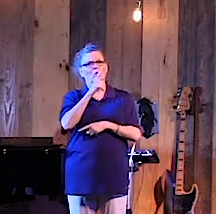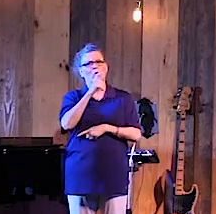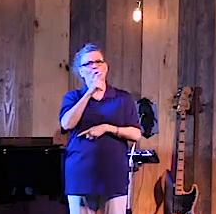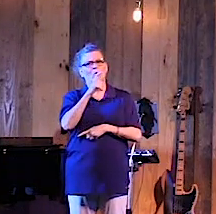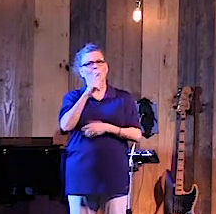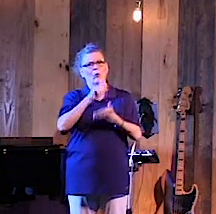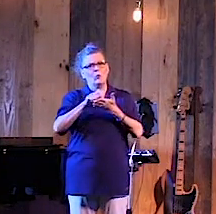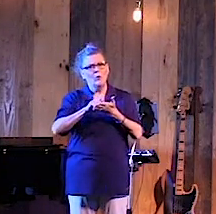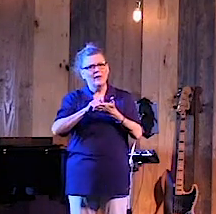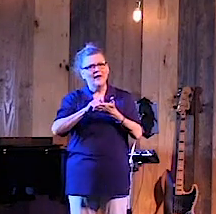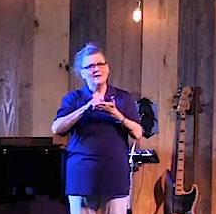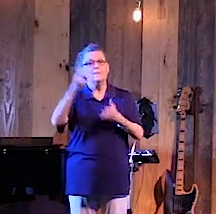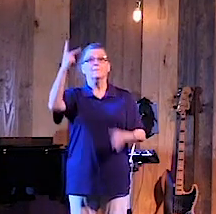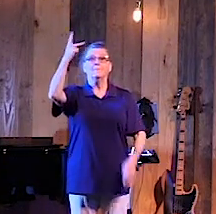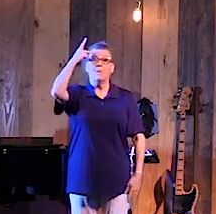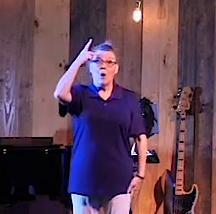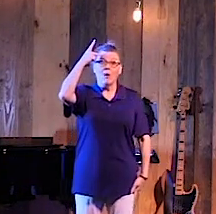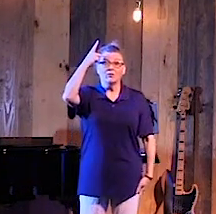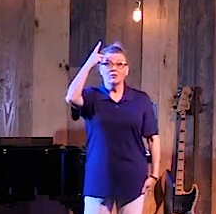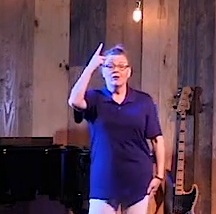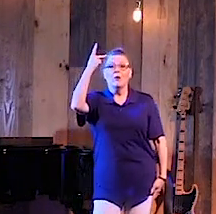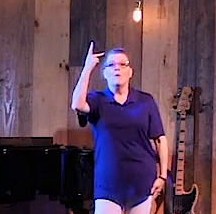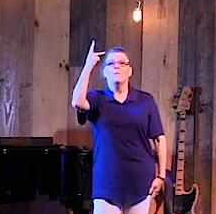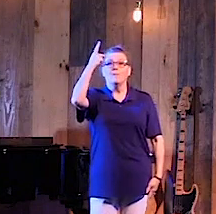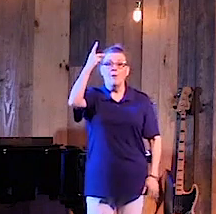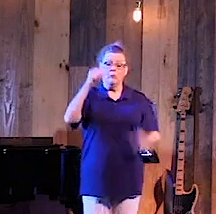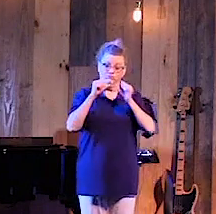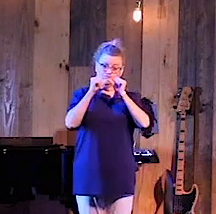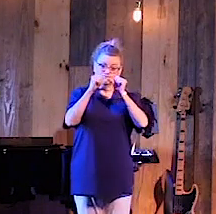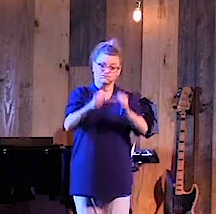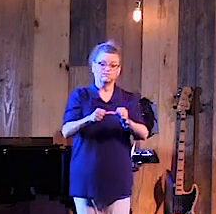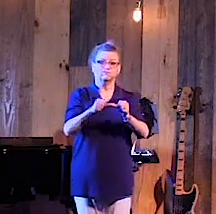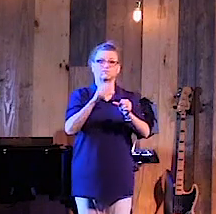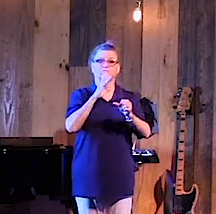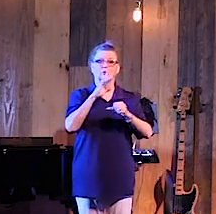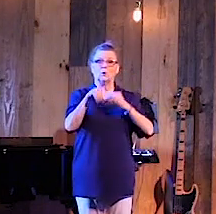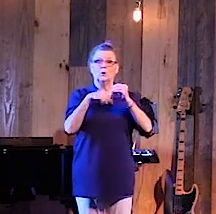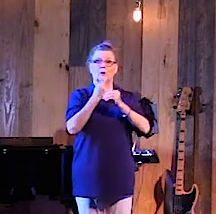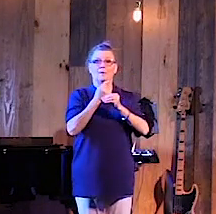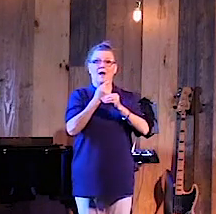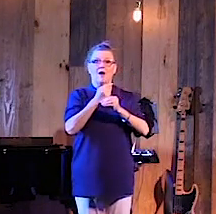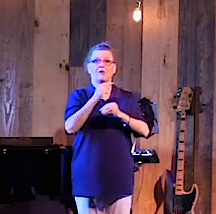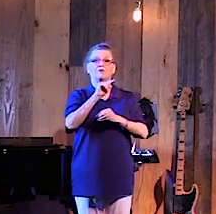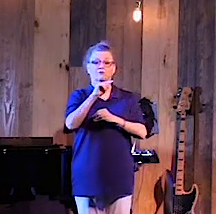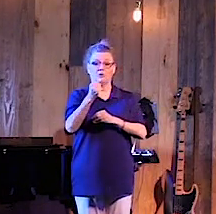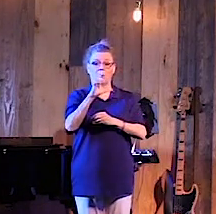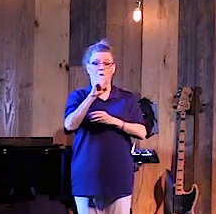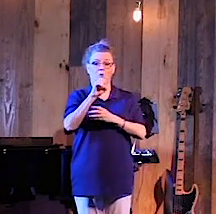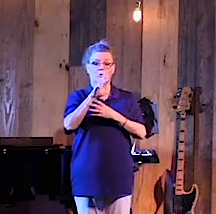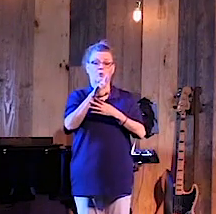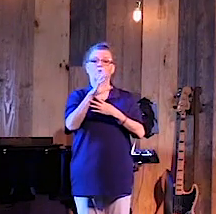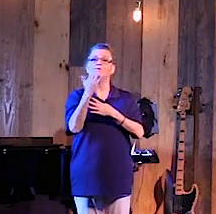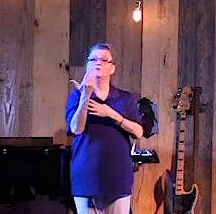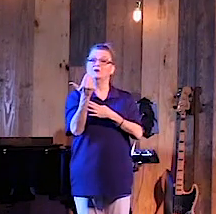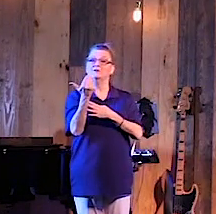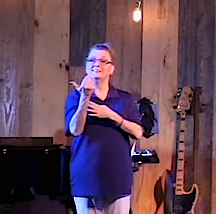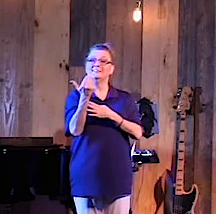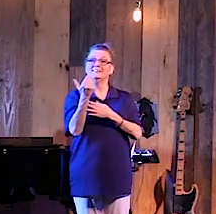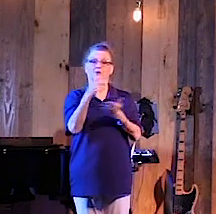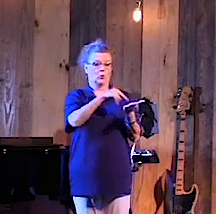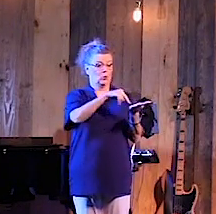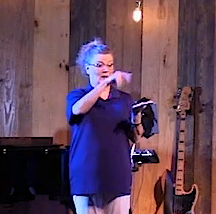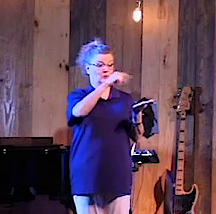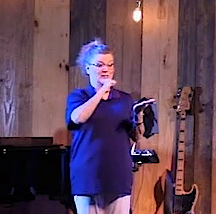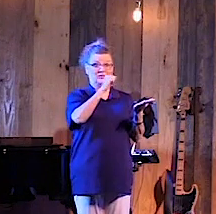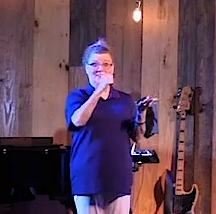You're right, the Apostle Paul did. And Paul goes on to say in 1 Corinthians 15 that if the resurrection didn't